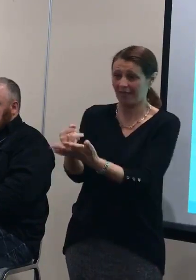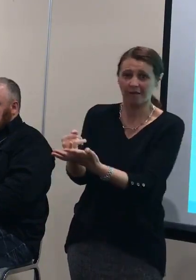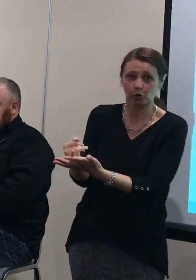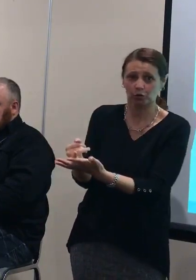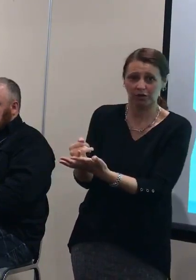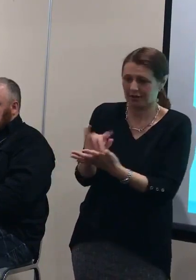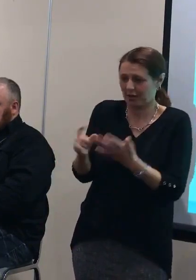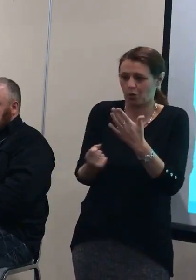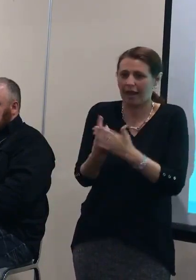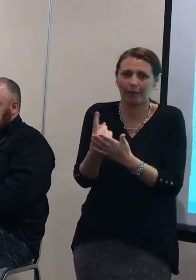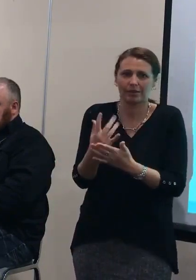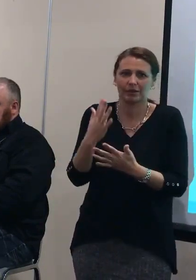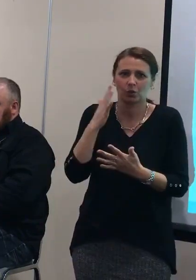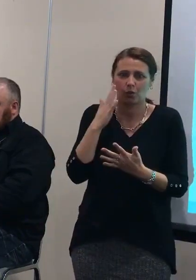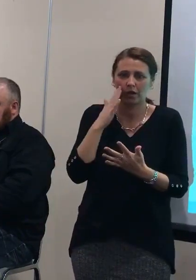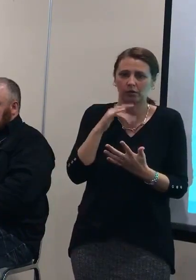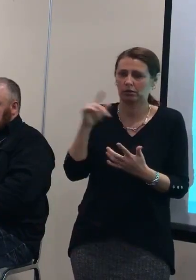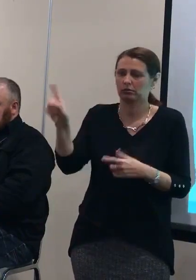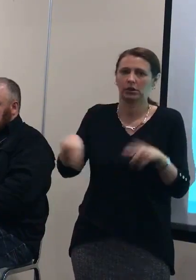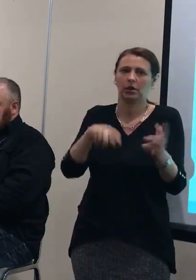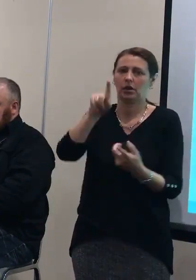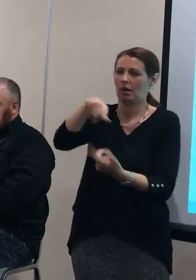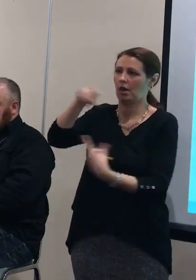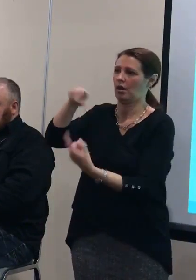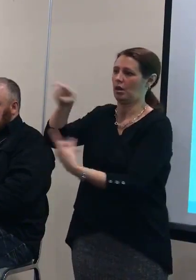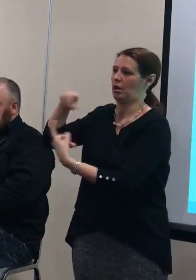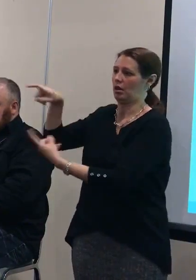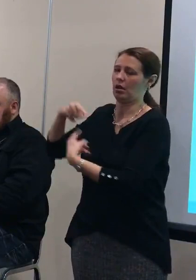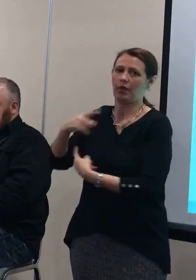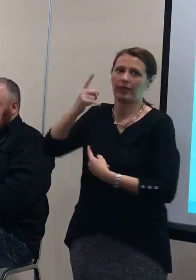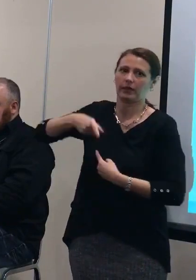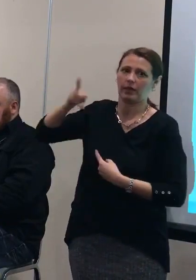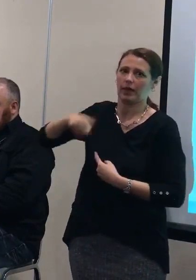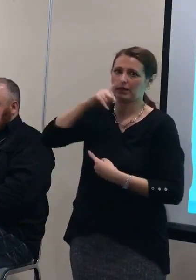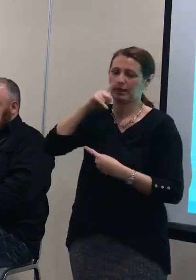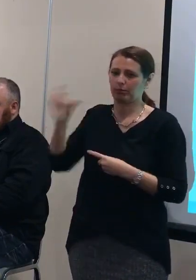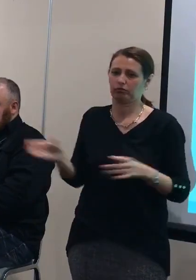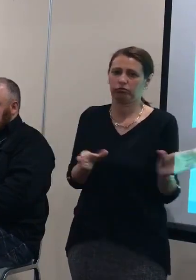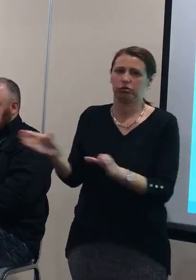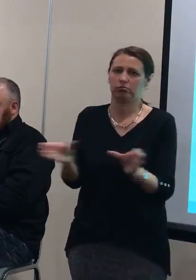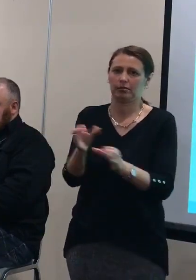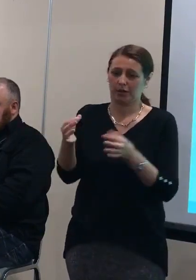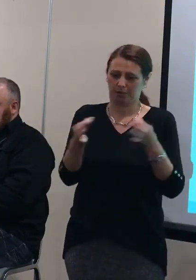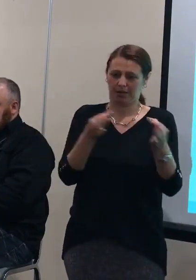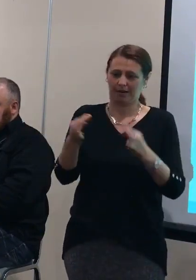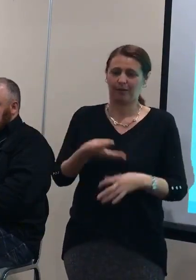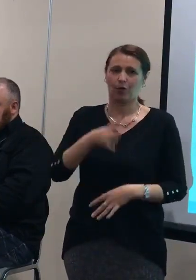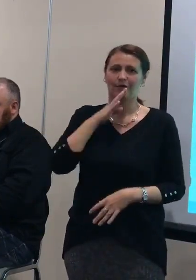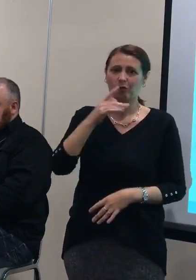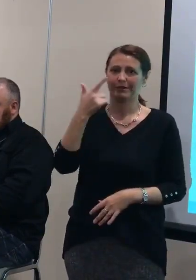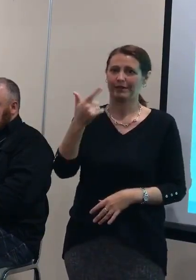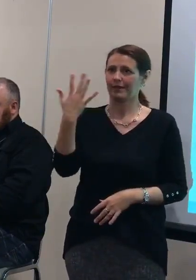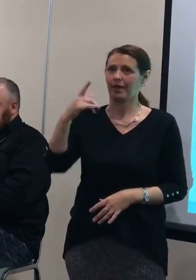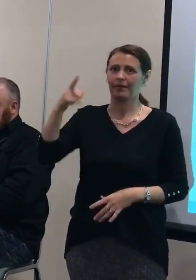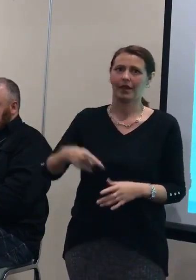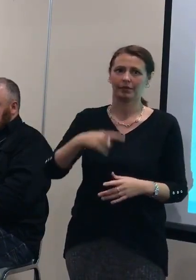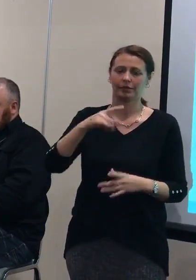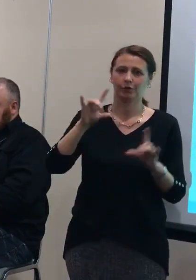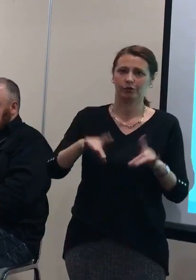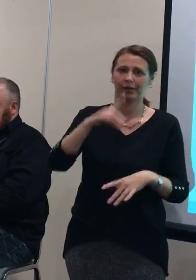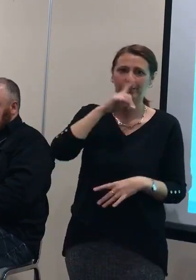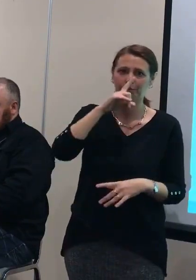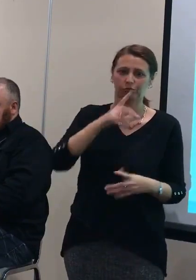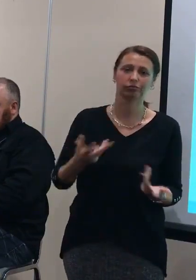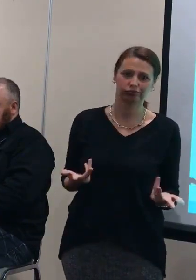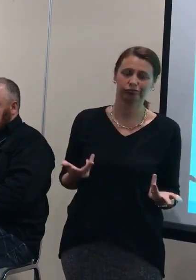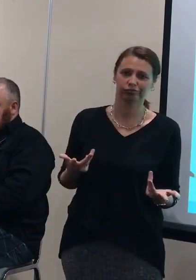what happens when you actually onboard thousands and thousands of people in order to do planning for 475,000 Australians. And